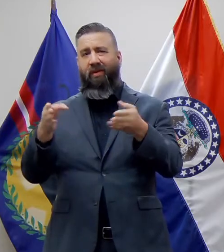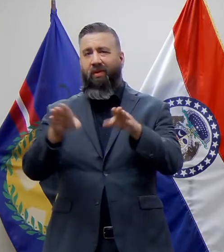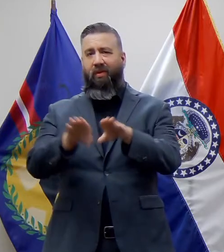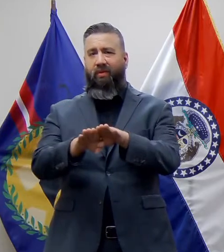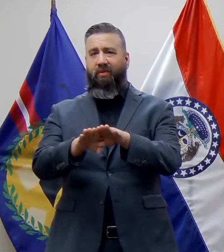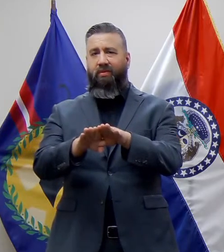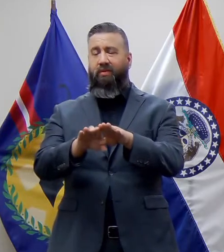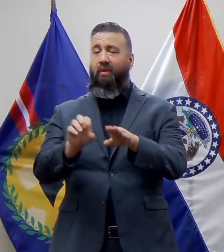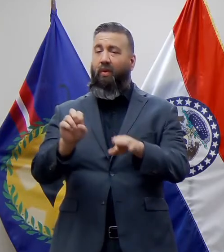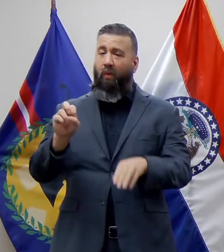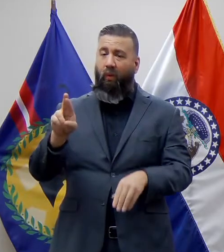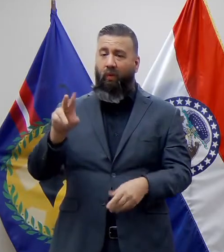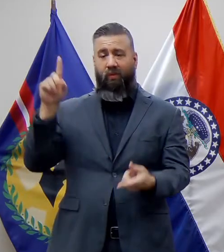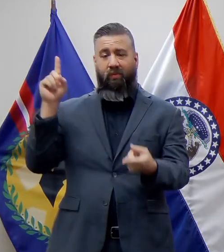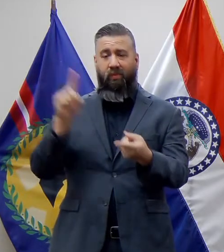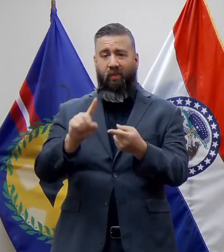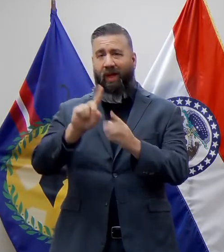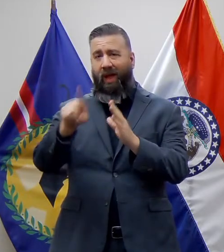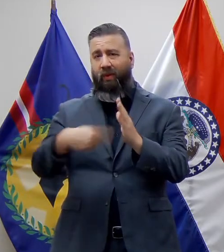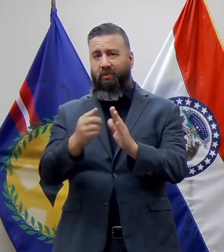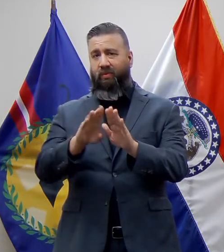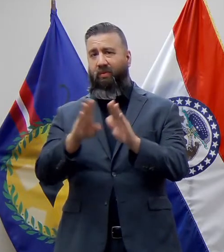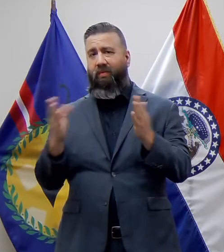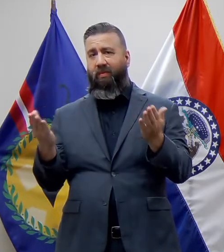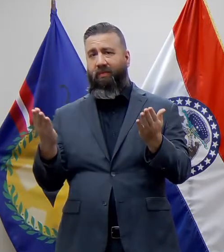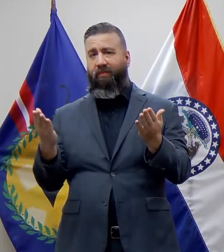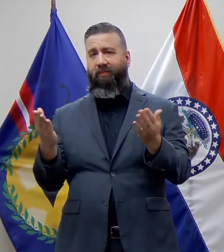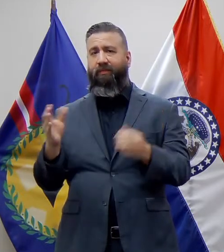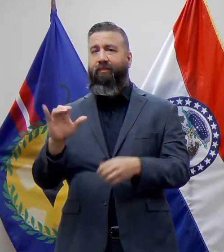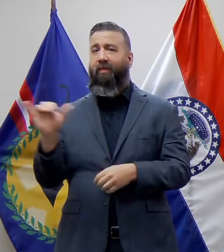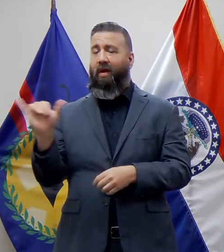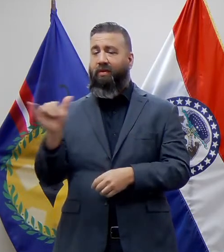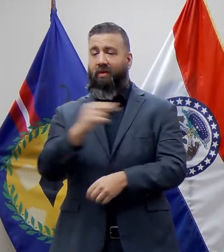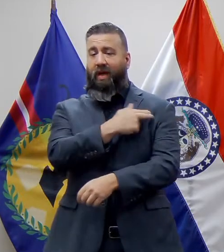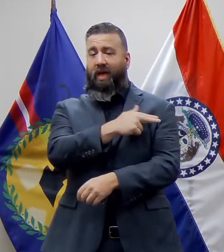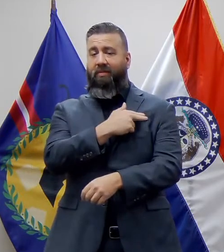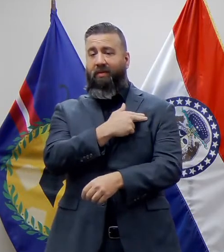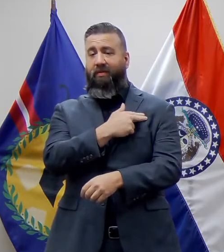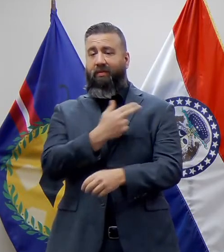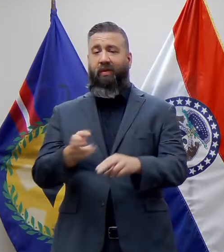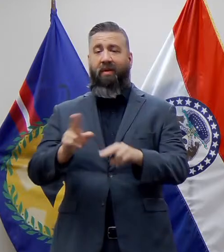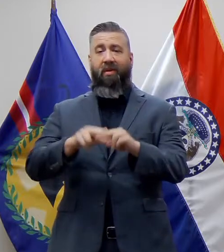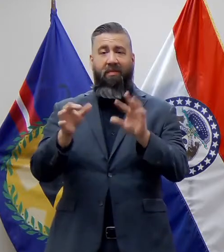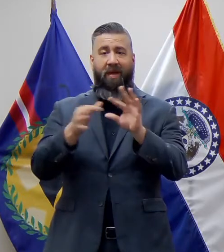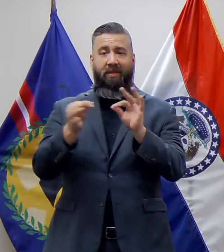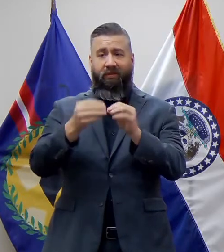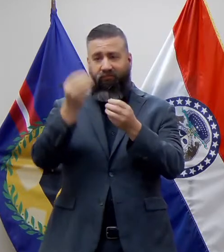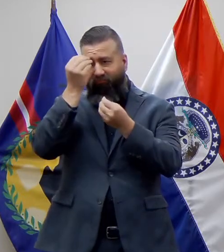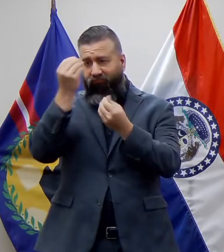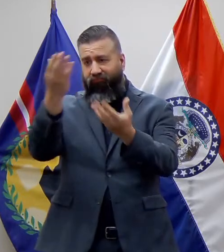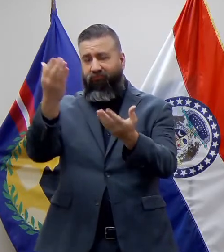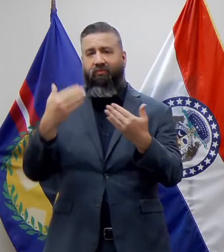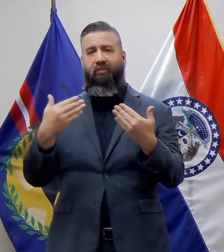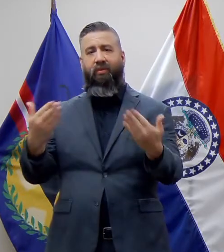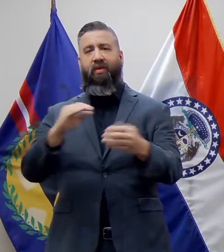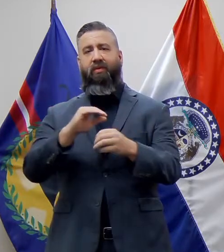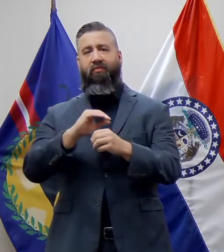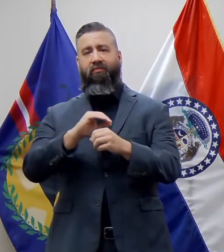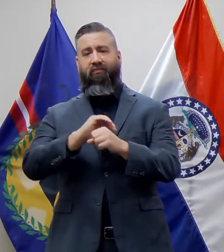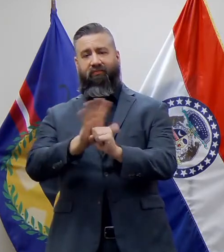hours, and their hospitals to ramp up messaging about getting vaccinated as they treat a record number of COVID